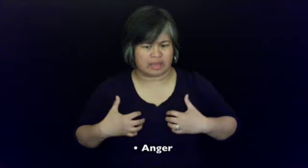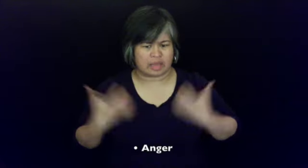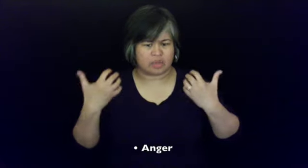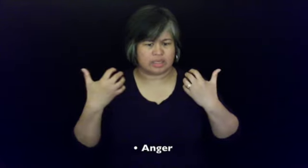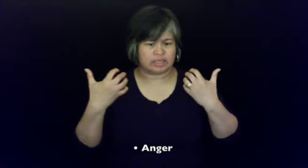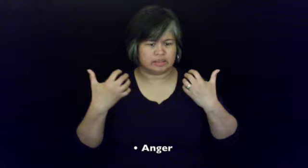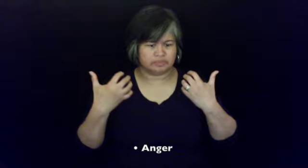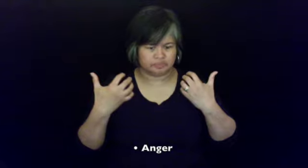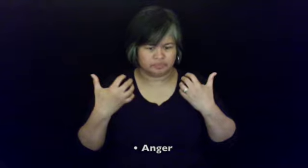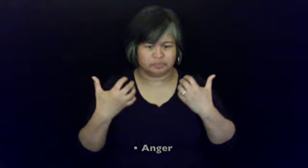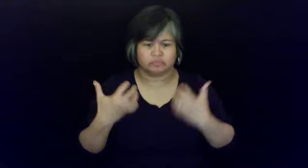anger,